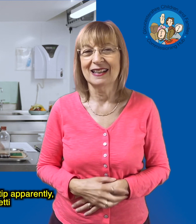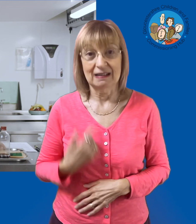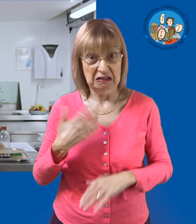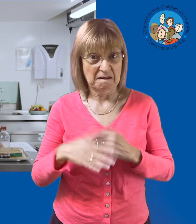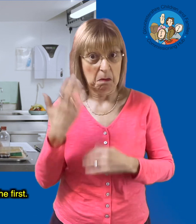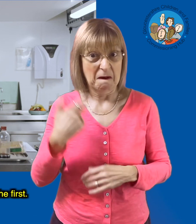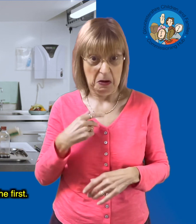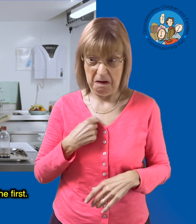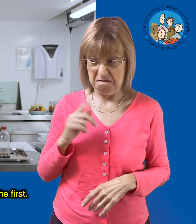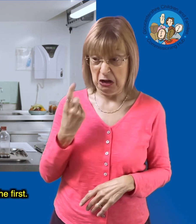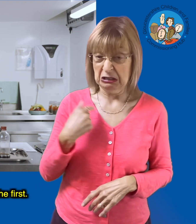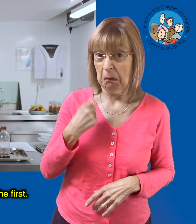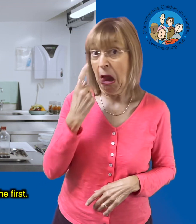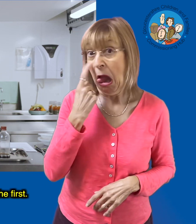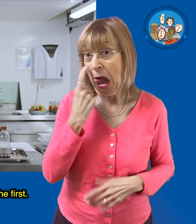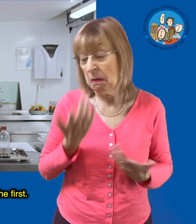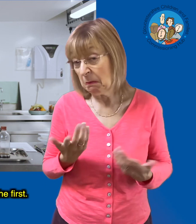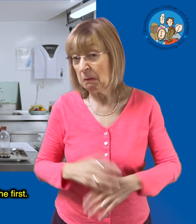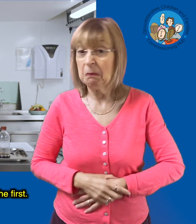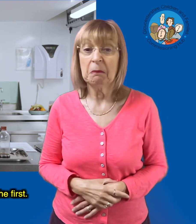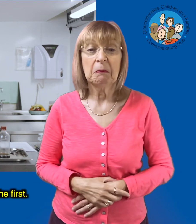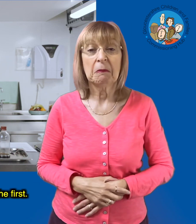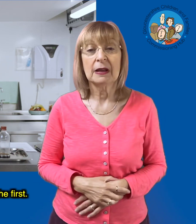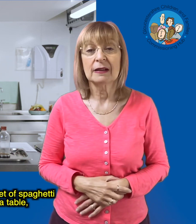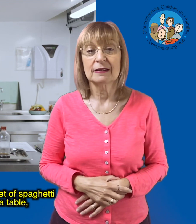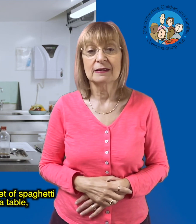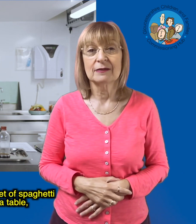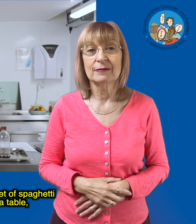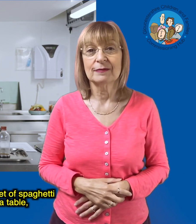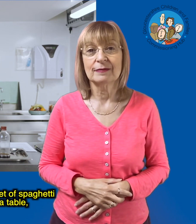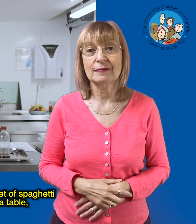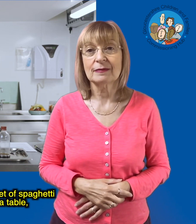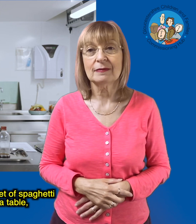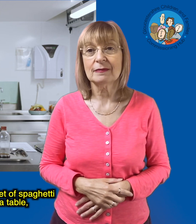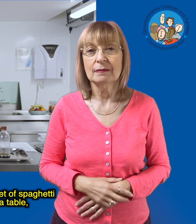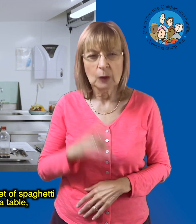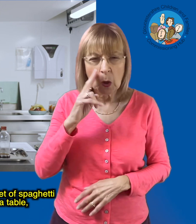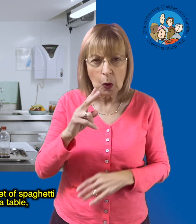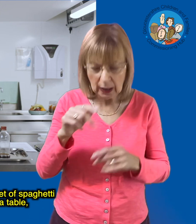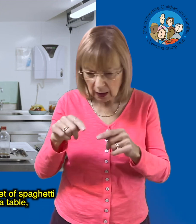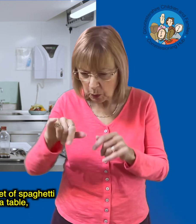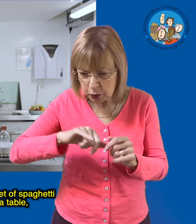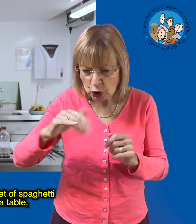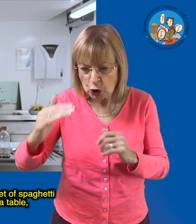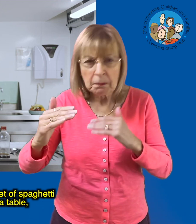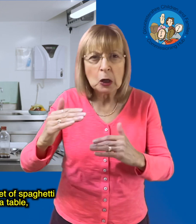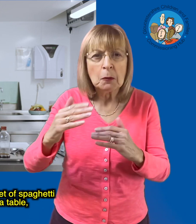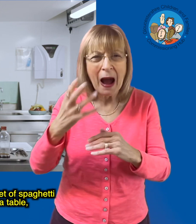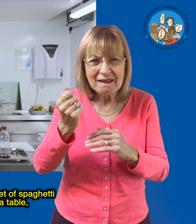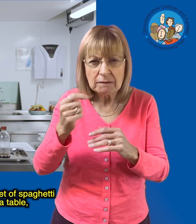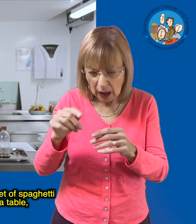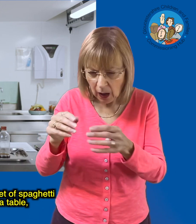spaghetti. So I've never done it before, so this is going to be a first. Apparently you look for the weaker seal on your